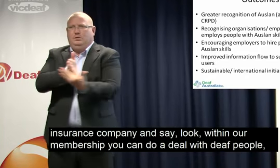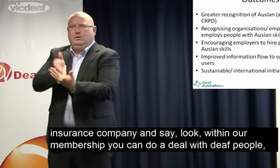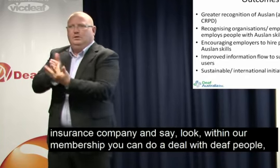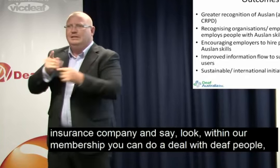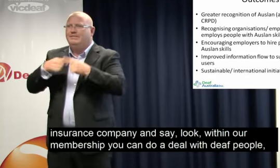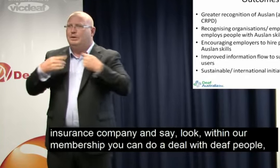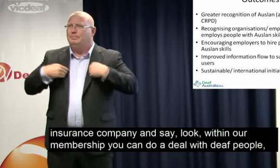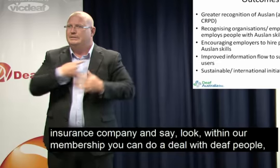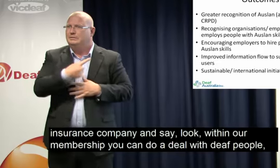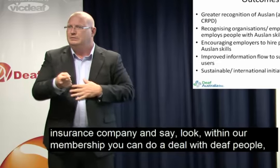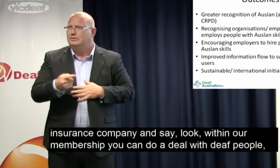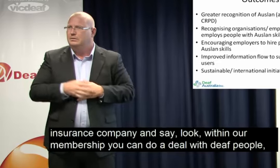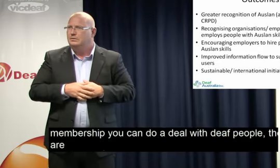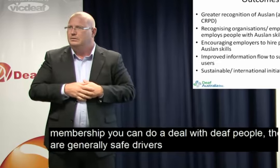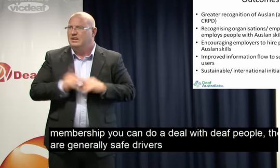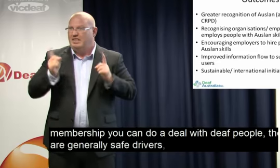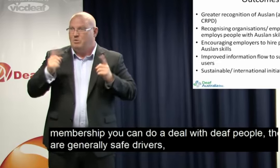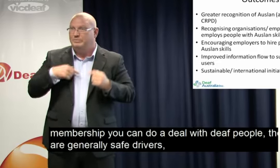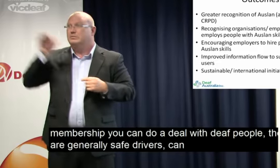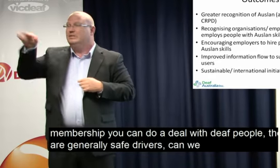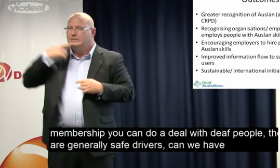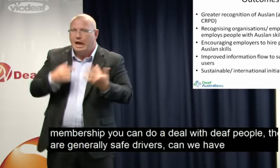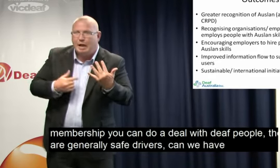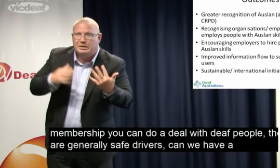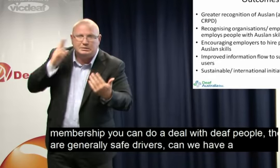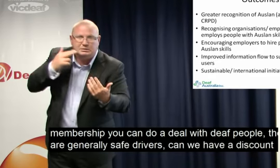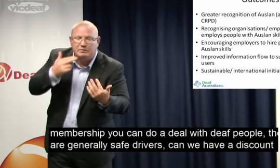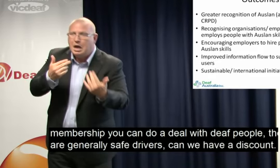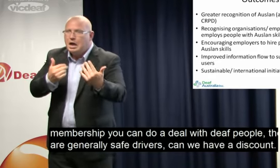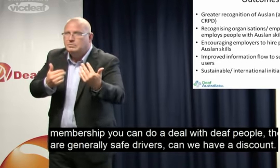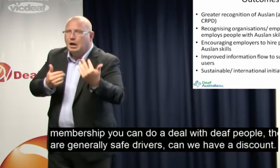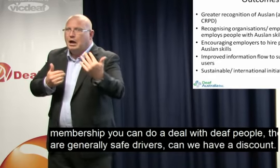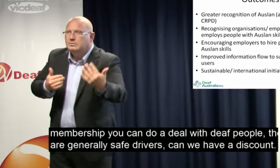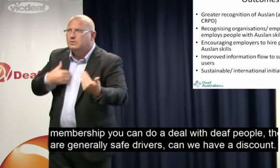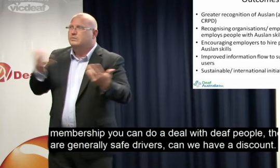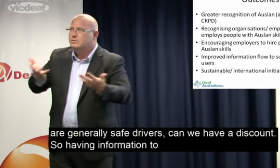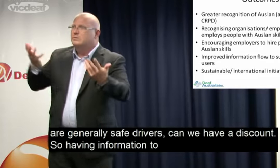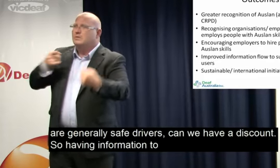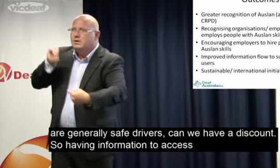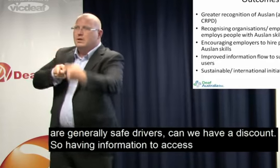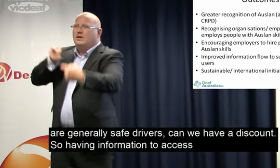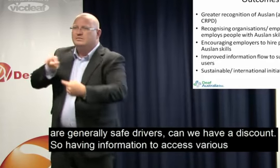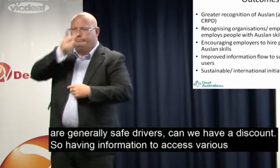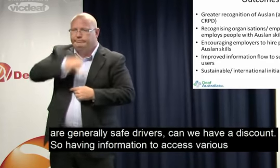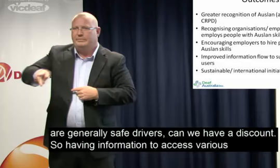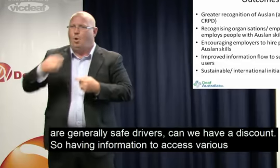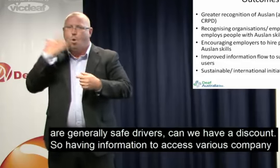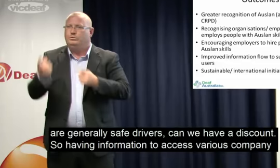having information to access various companies and services. At the moment, as soon as we approach somebody, they ask us for the statistics, and we end up in